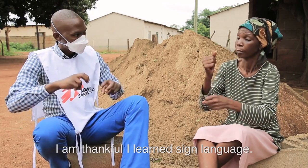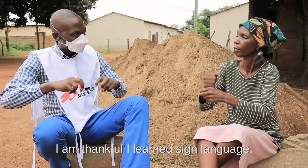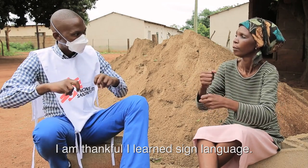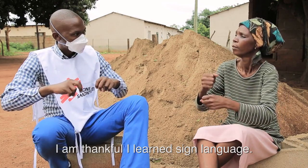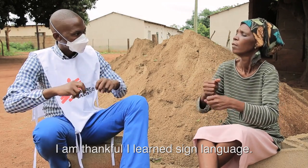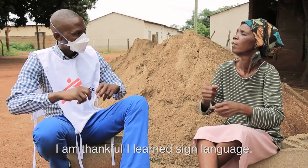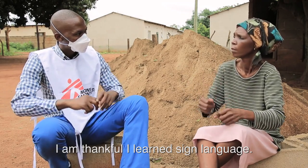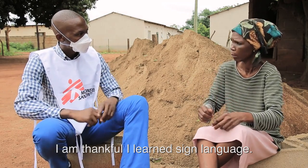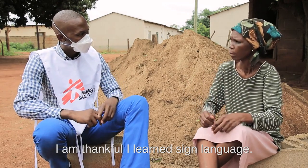Thank you.